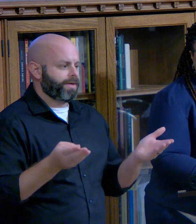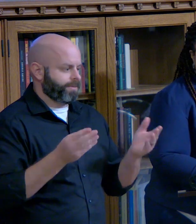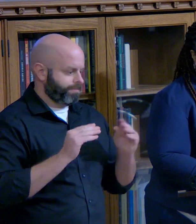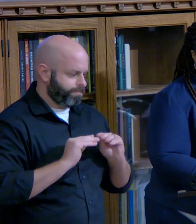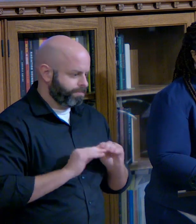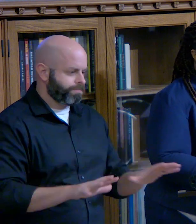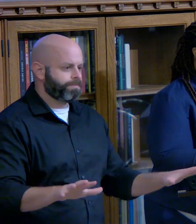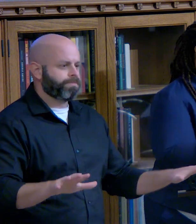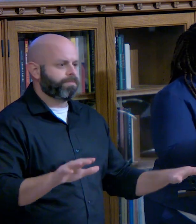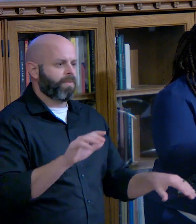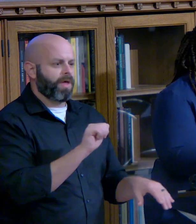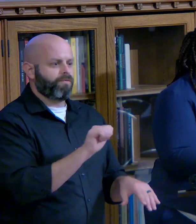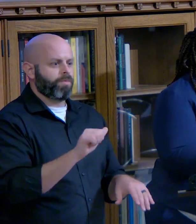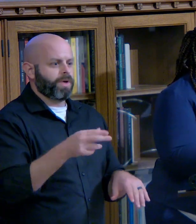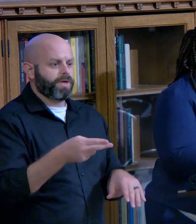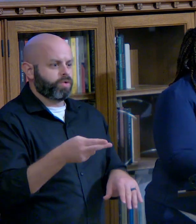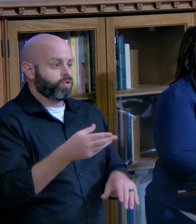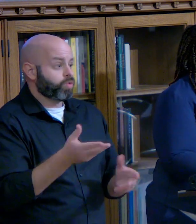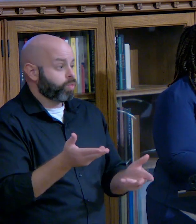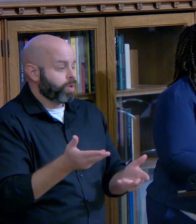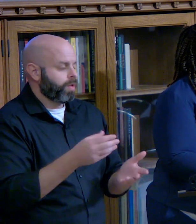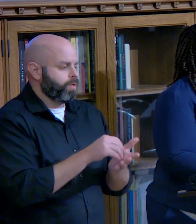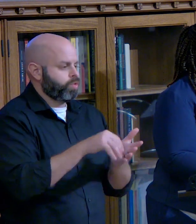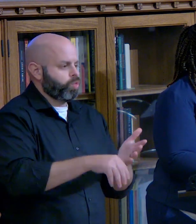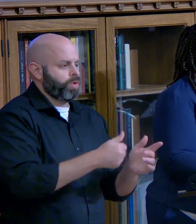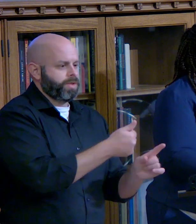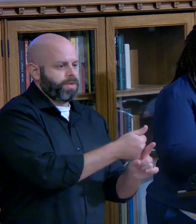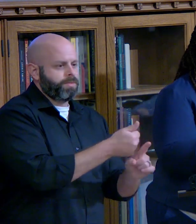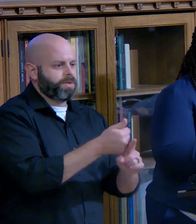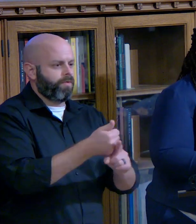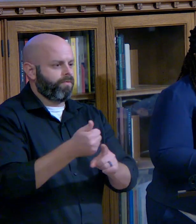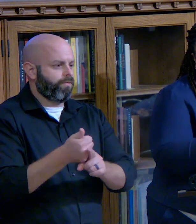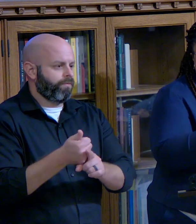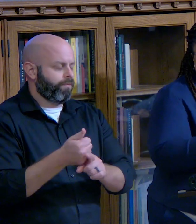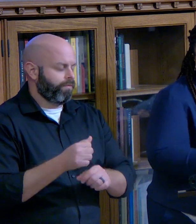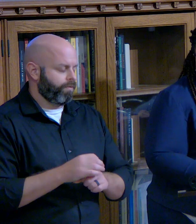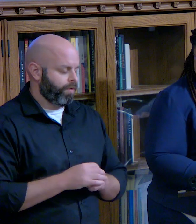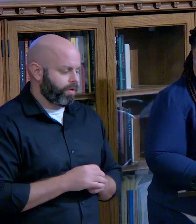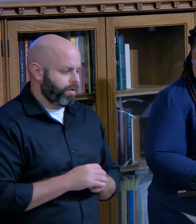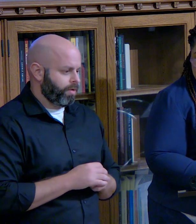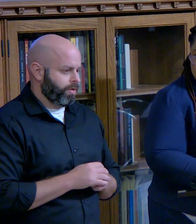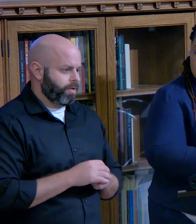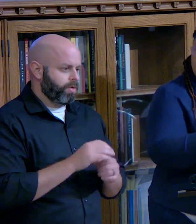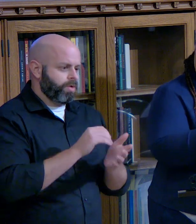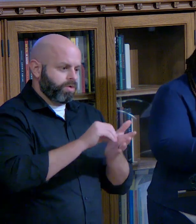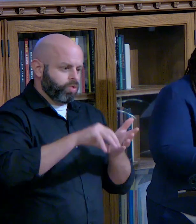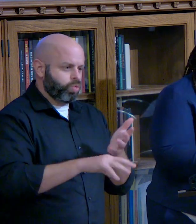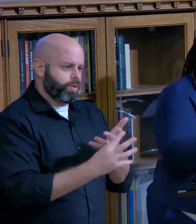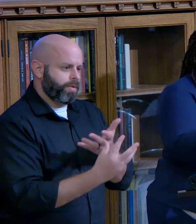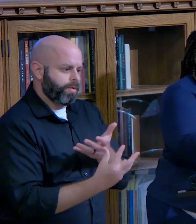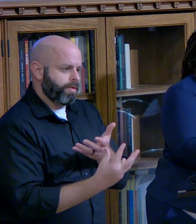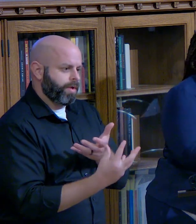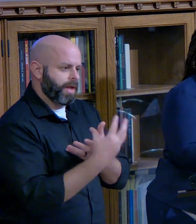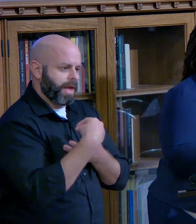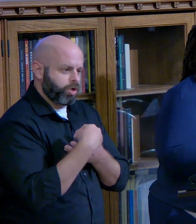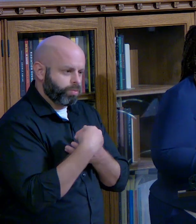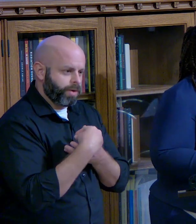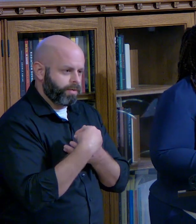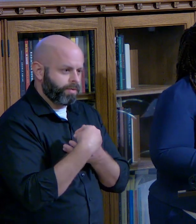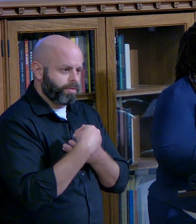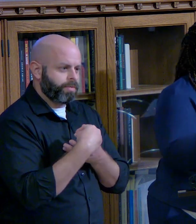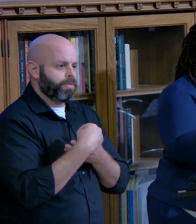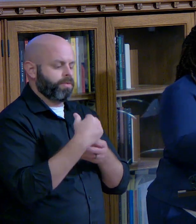African-American history is the students themselves student engagement peer